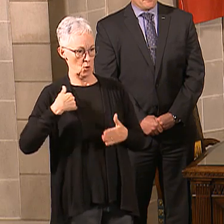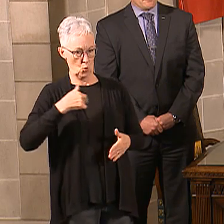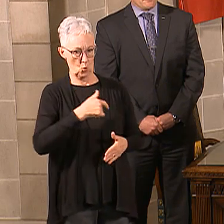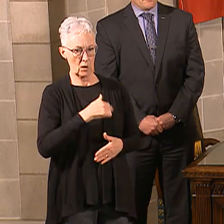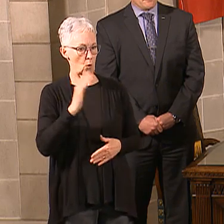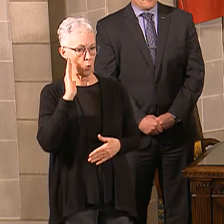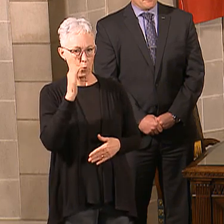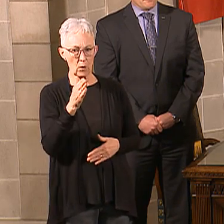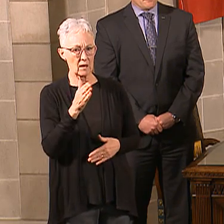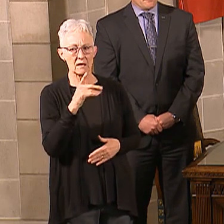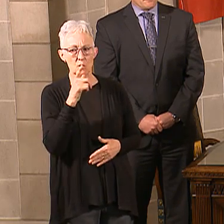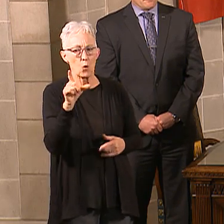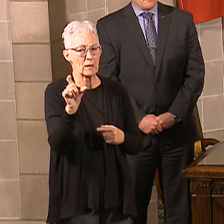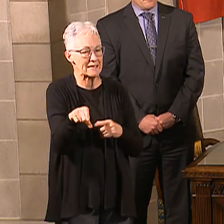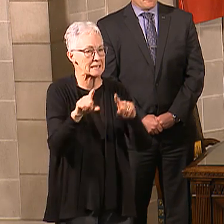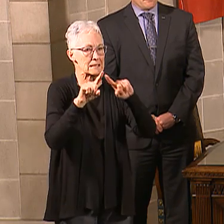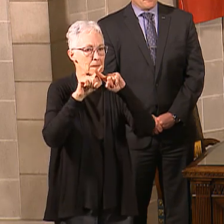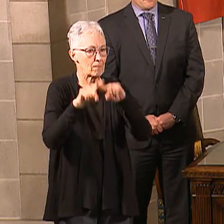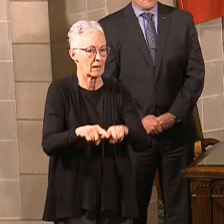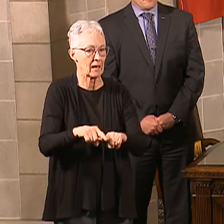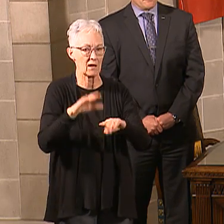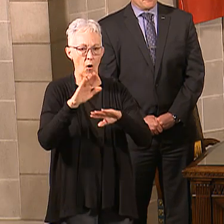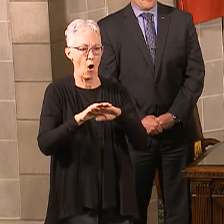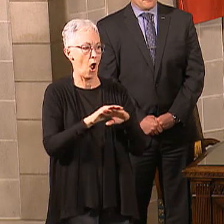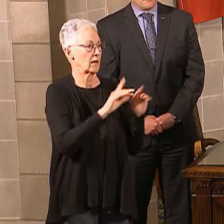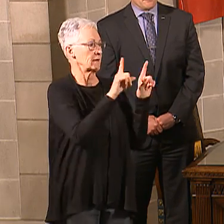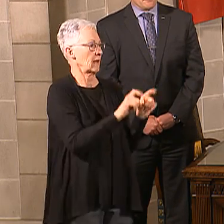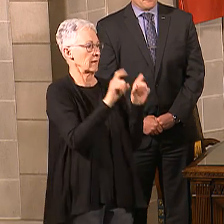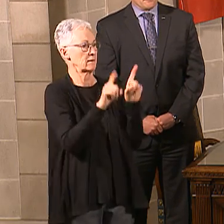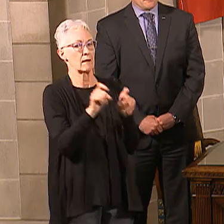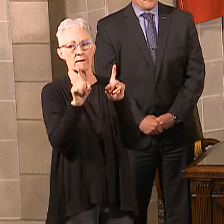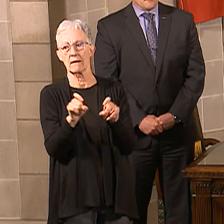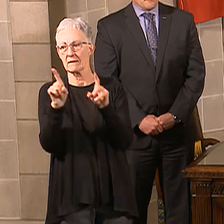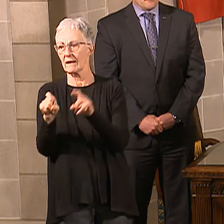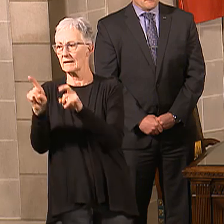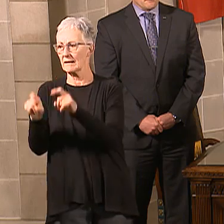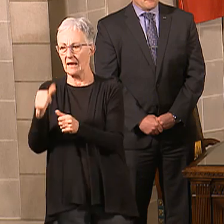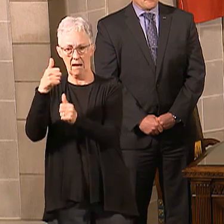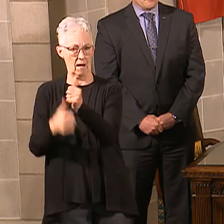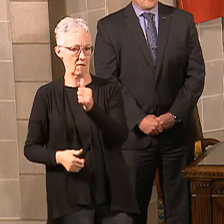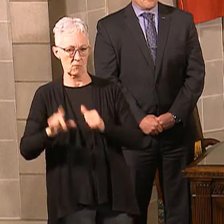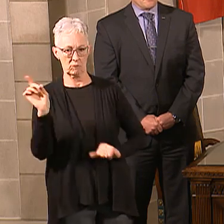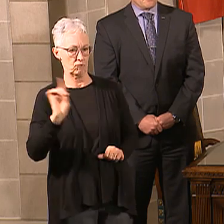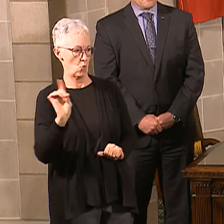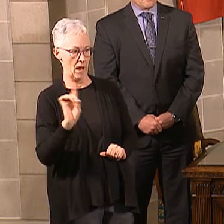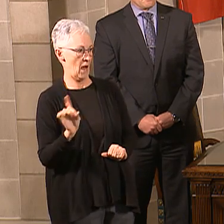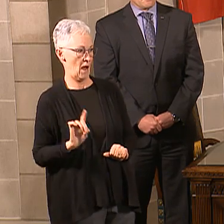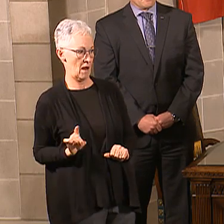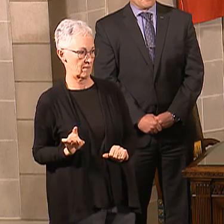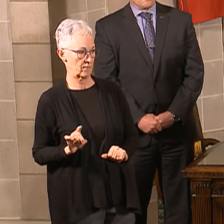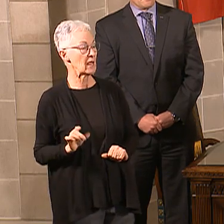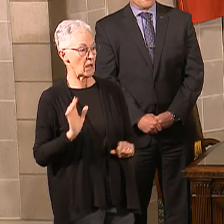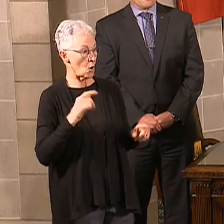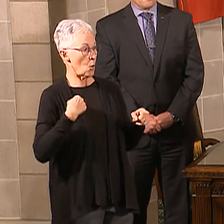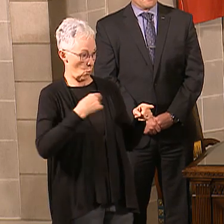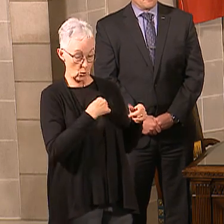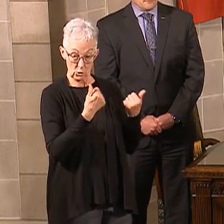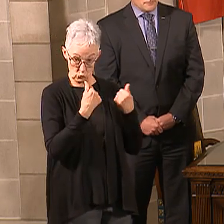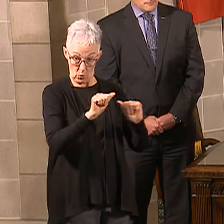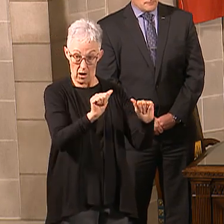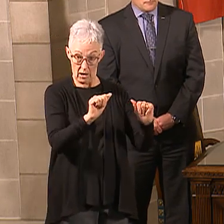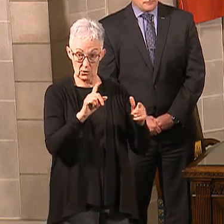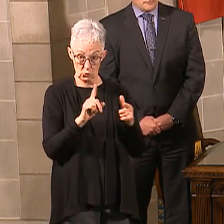widespread testing. Our plan was put together assuming we would have limited testing. And so we are expanding our testing as quickly as we